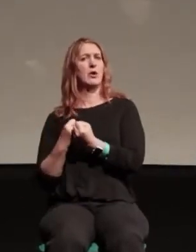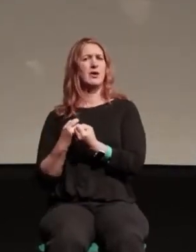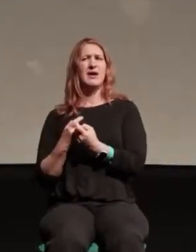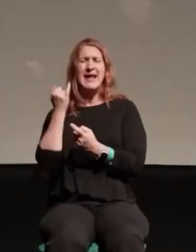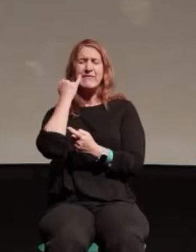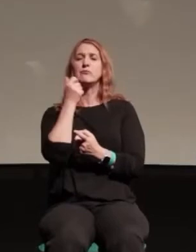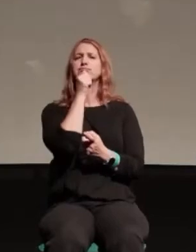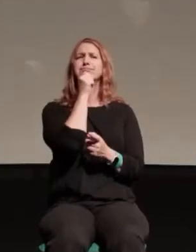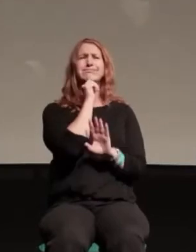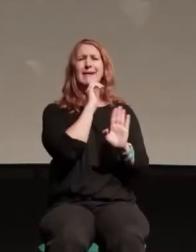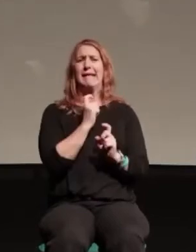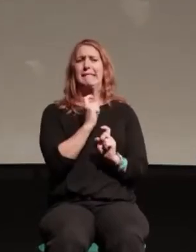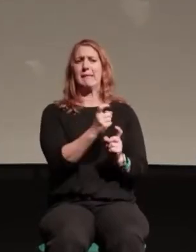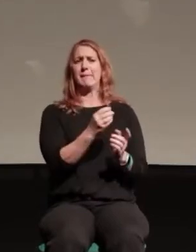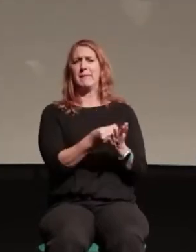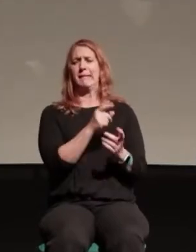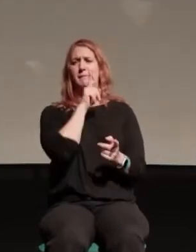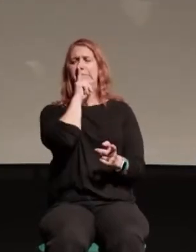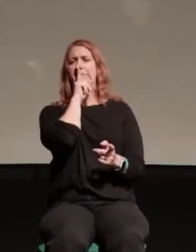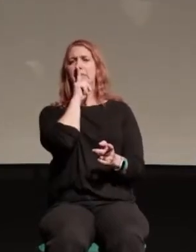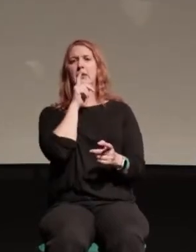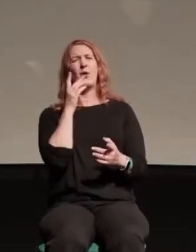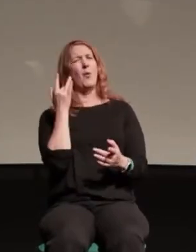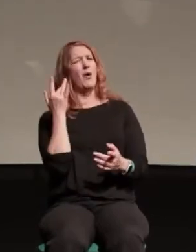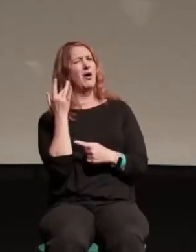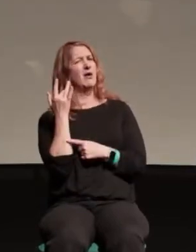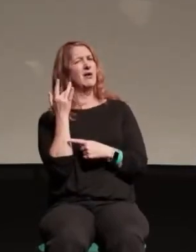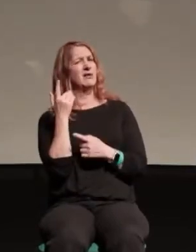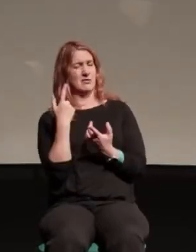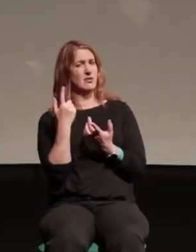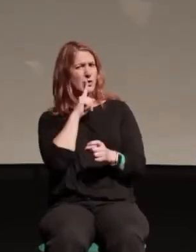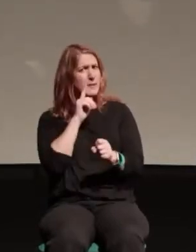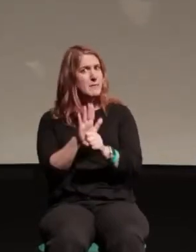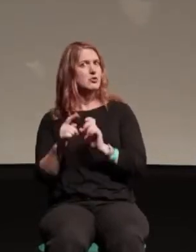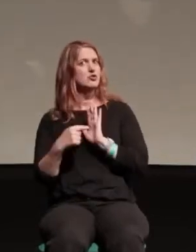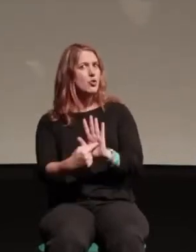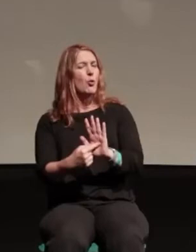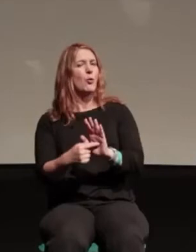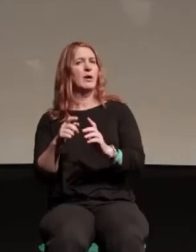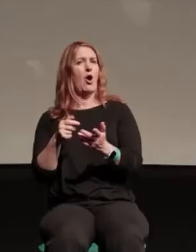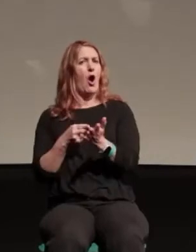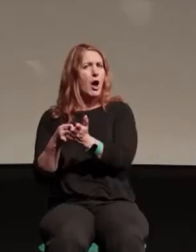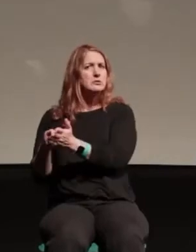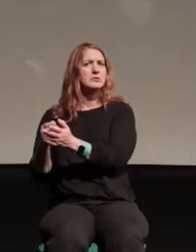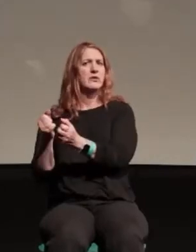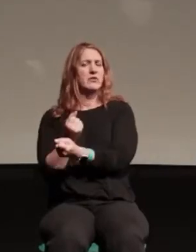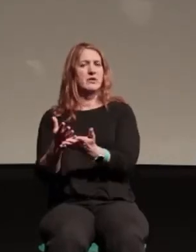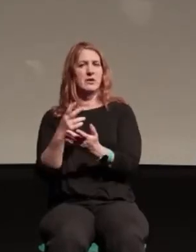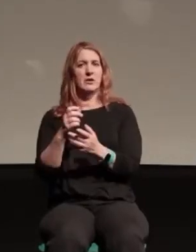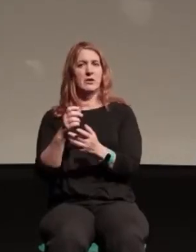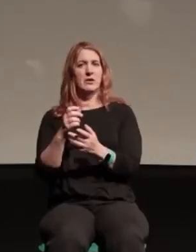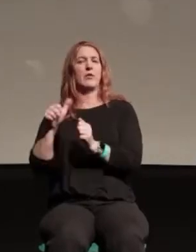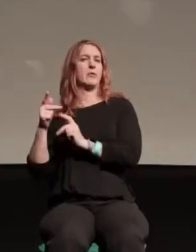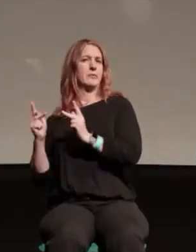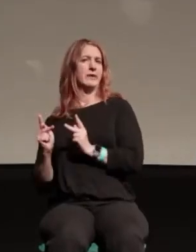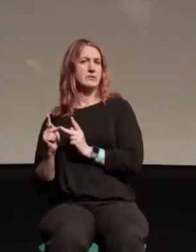anonymous, is, things around anonymity. We're committed to certain aspects of the standards that are going to be more onerous than what you see elsewhere.